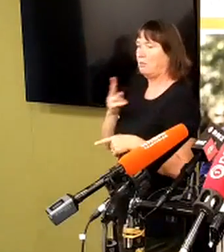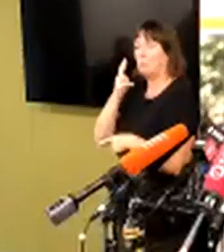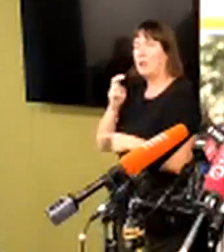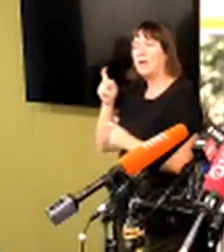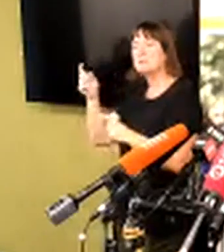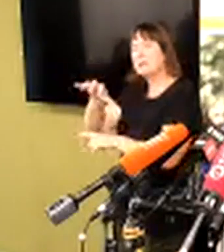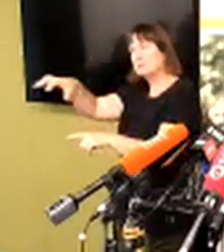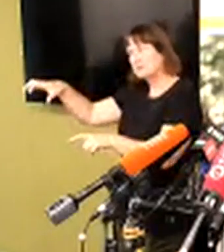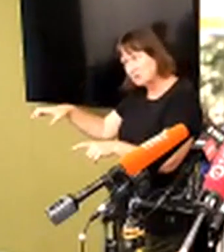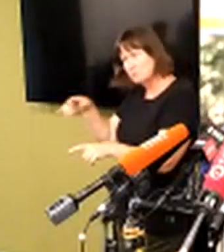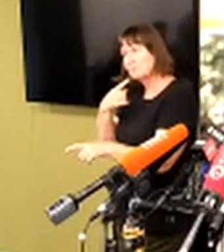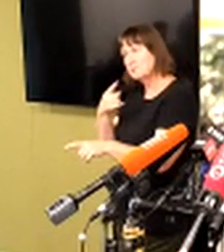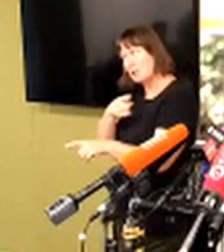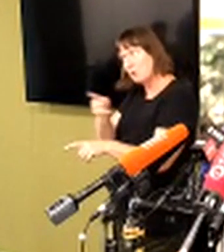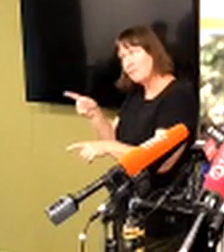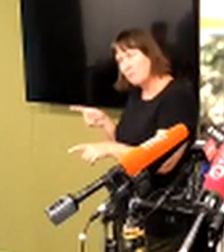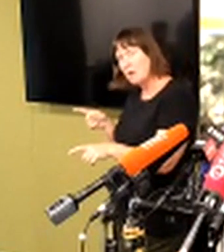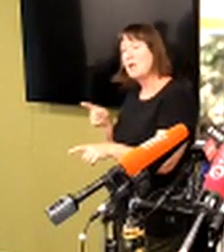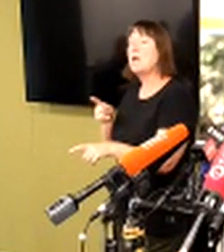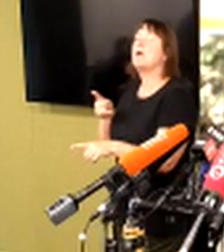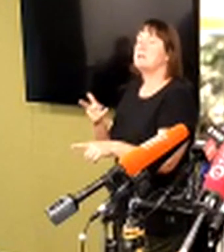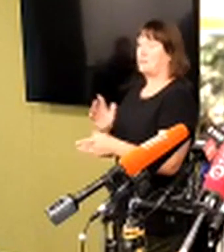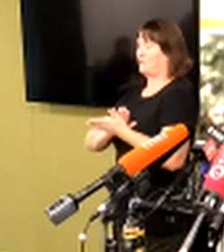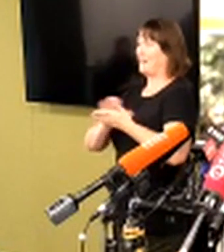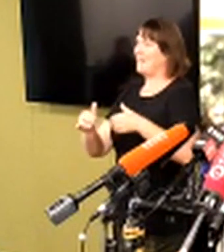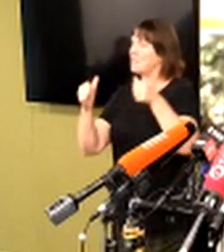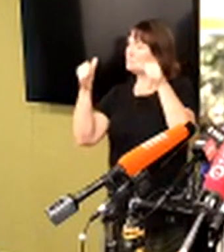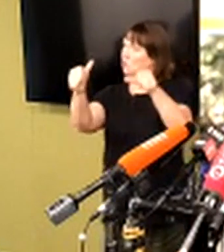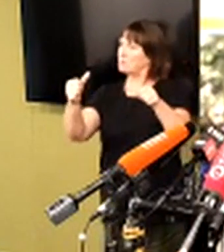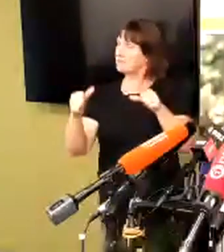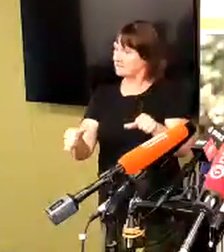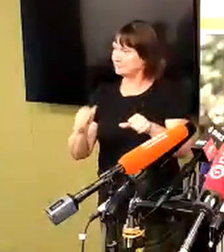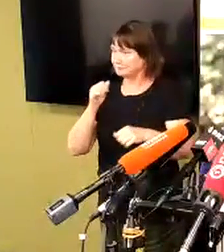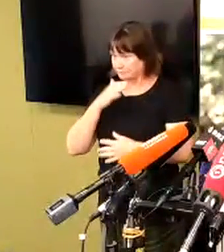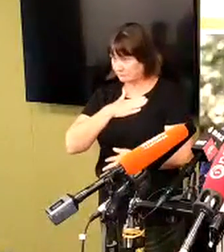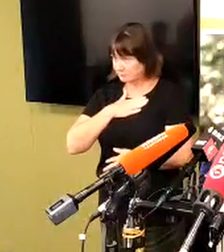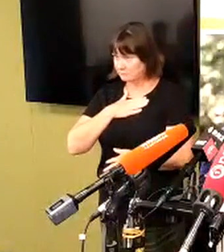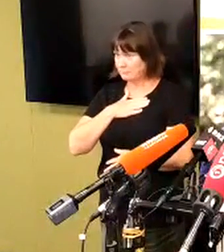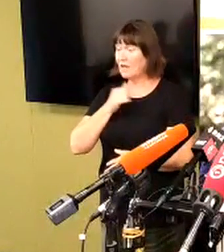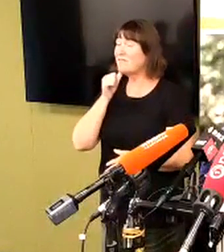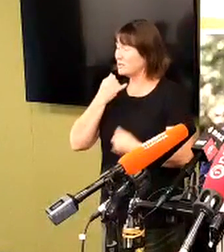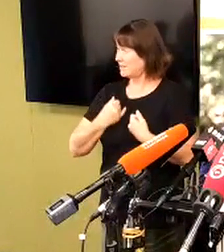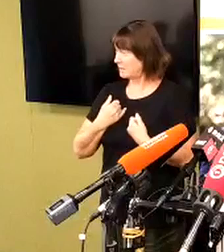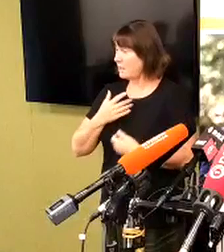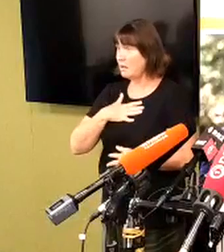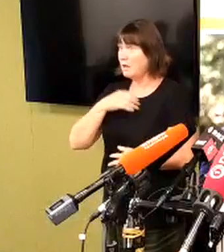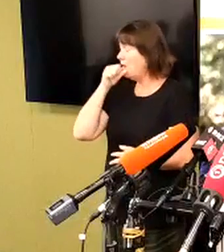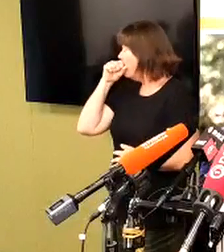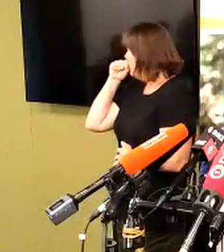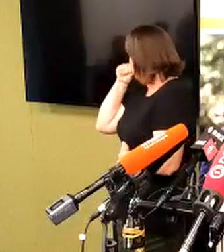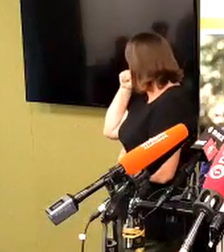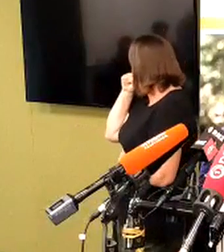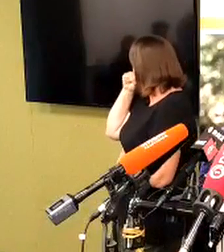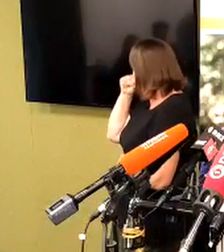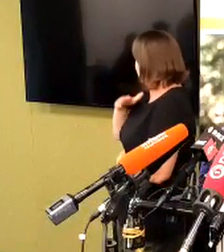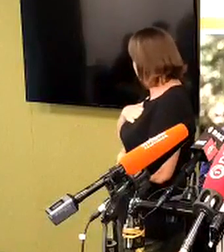should now have very clear notices saying if you are unwell, please don't visit, and don't visit until you